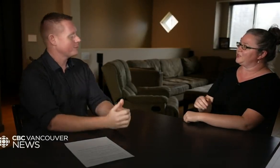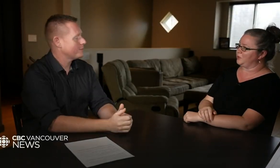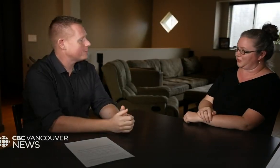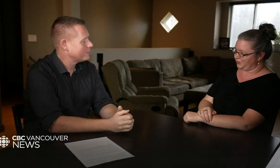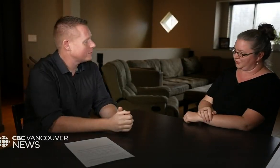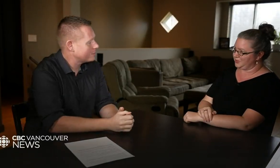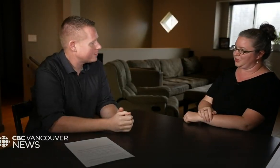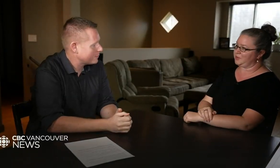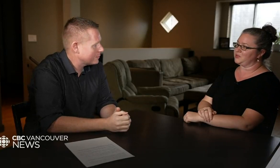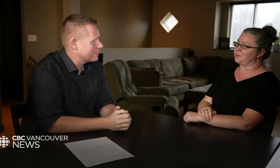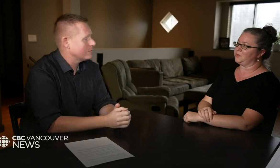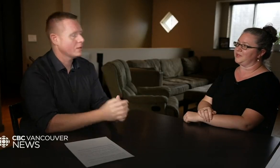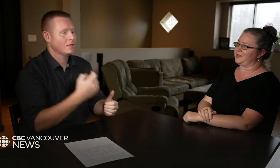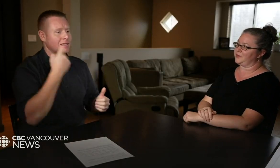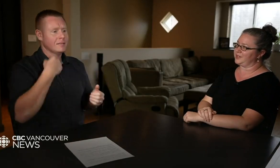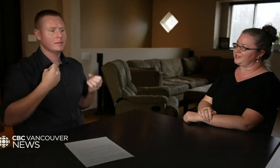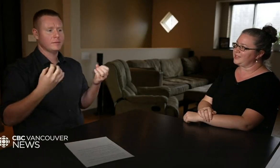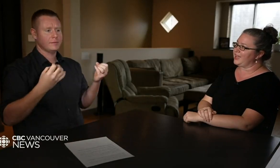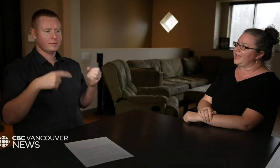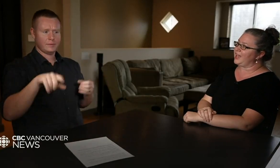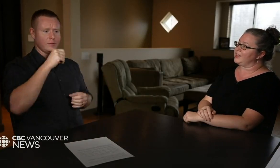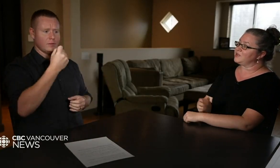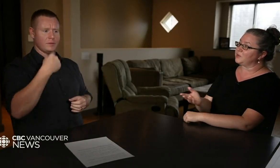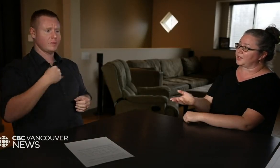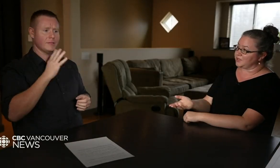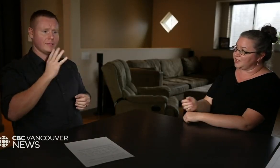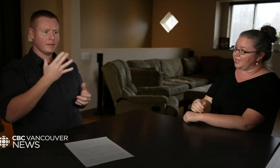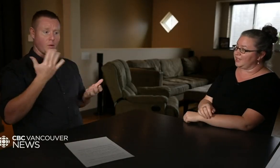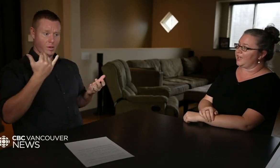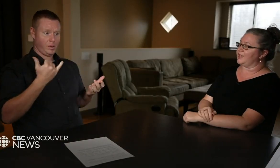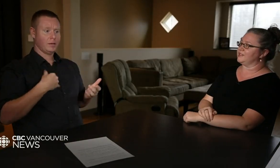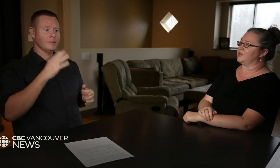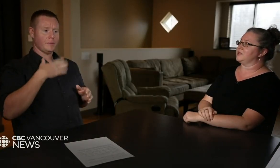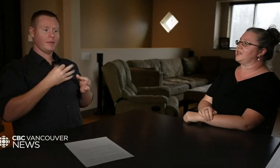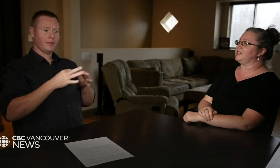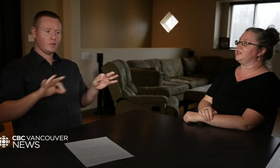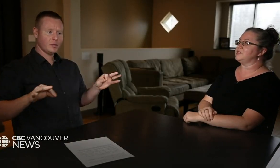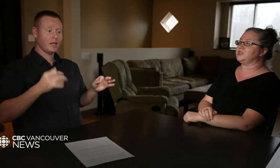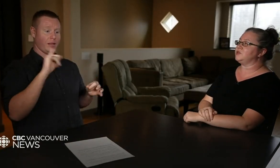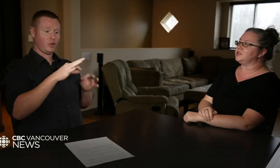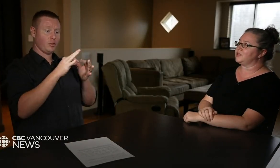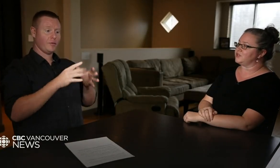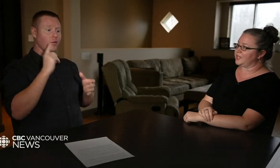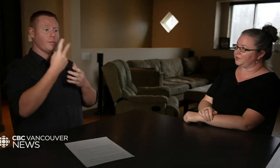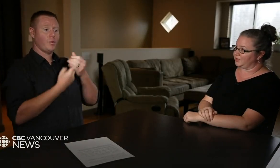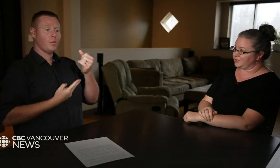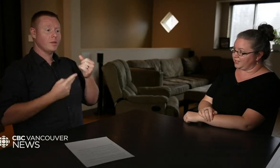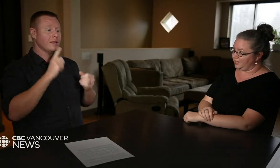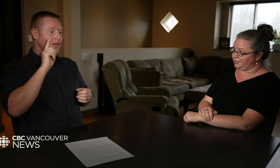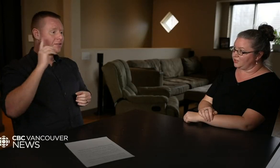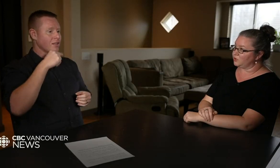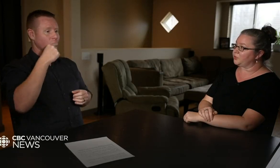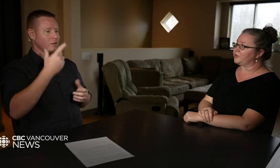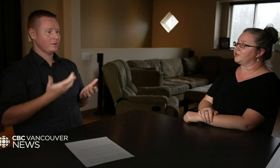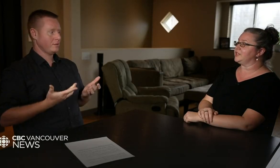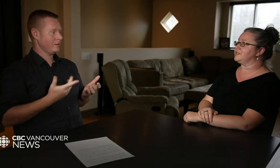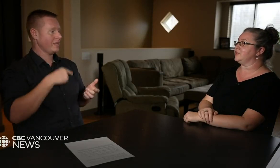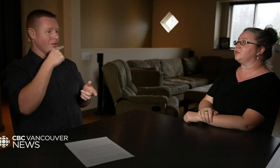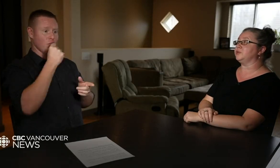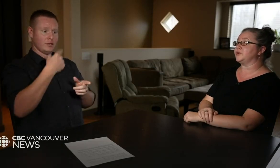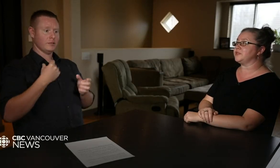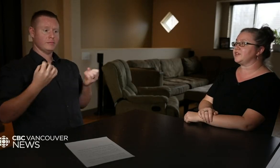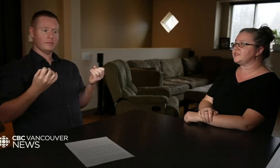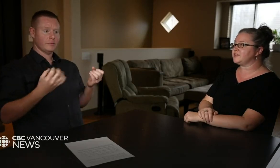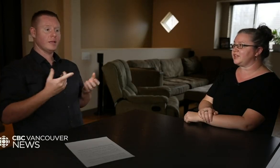and I'll see interpreter to resume and interpret what that was so what I was saying as I was signing was that you couldn't understand what I was saying the interpreter